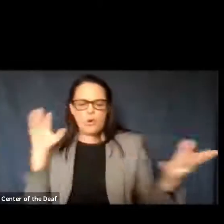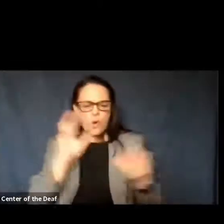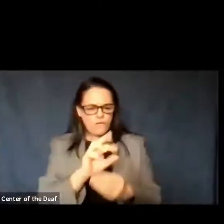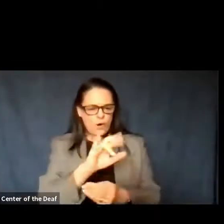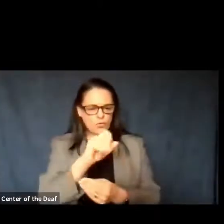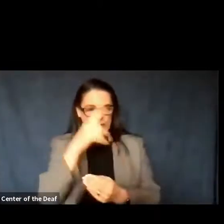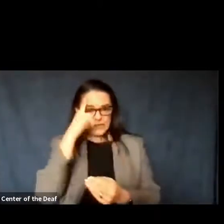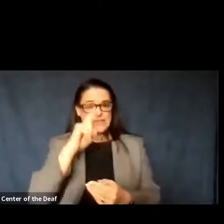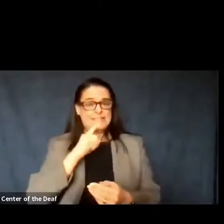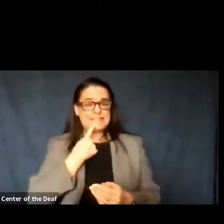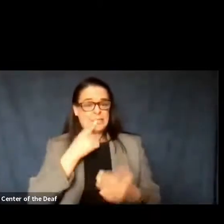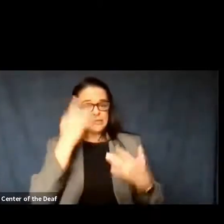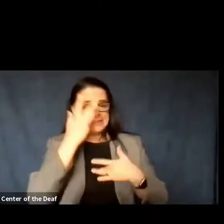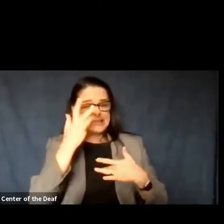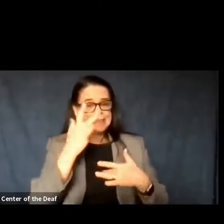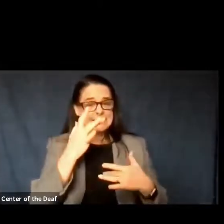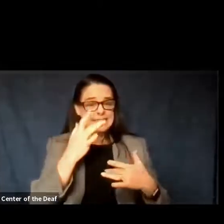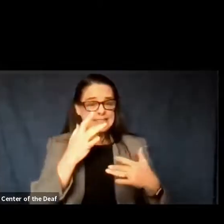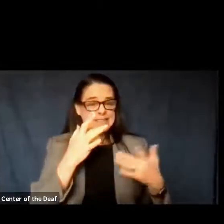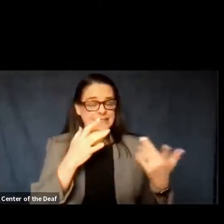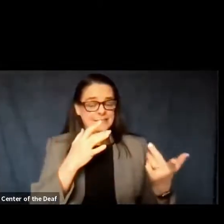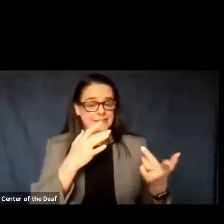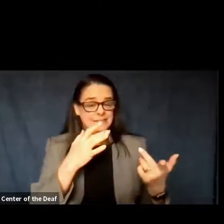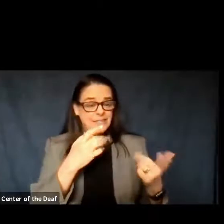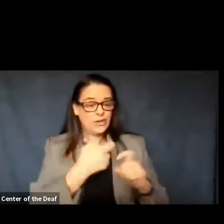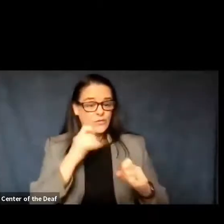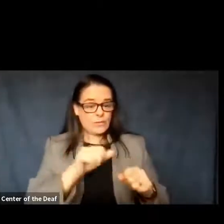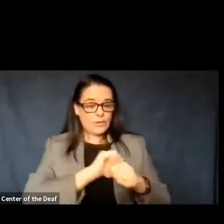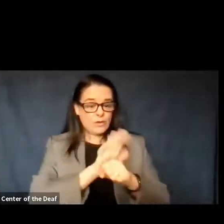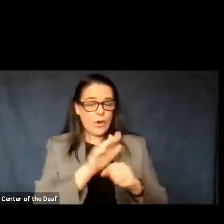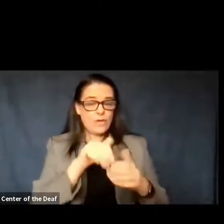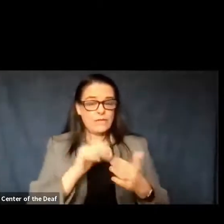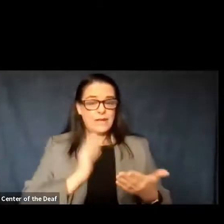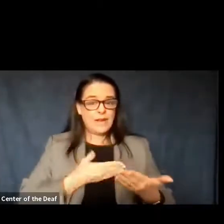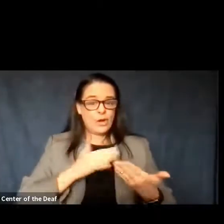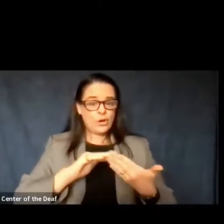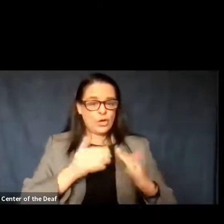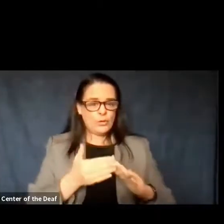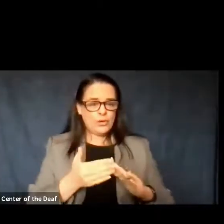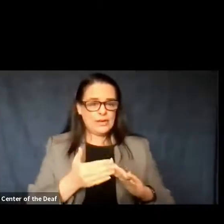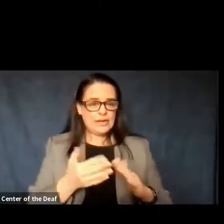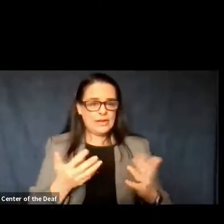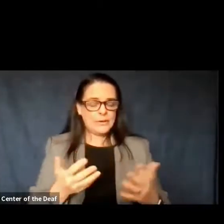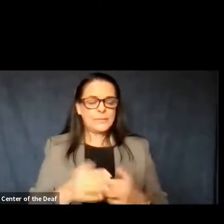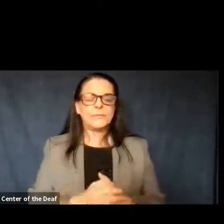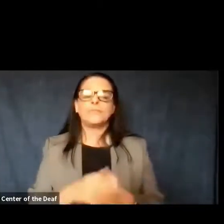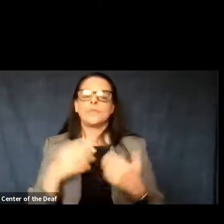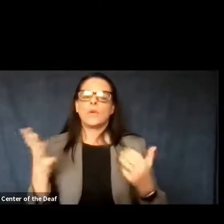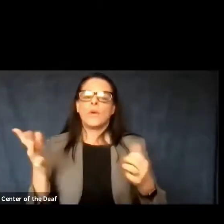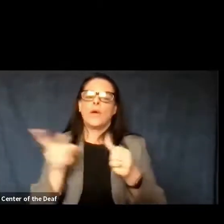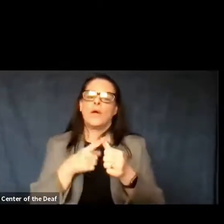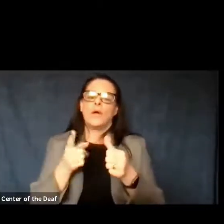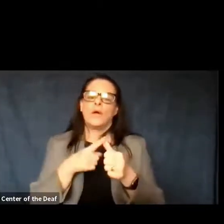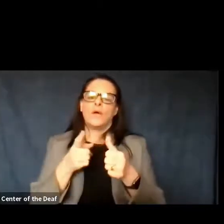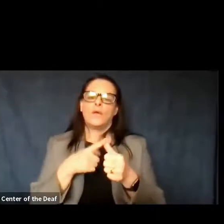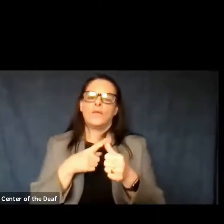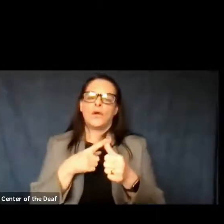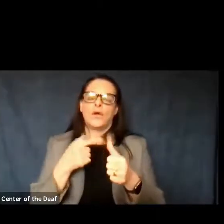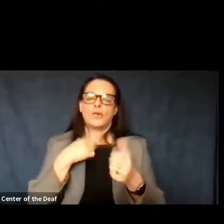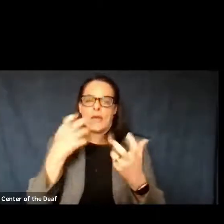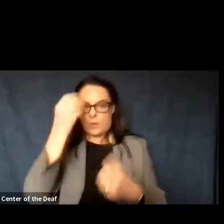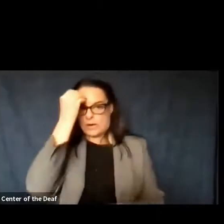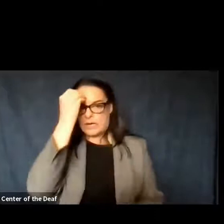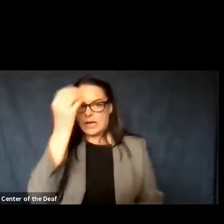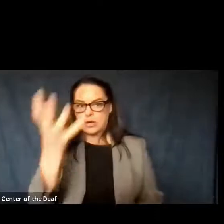for serious illness and death from COVID-19 in our community? First of all, I want to